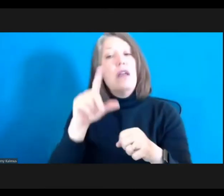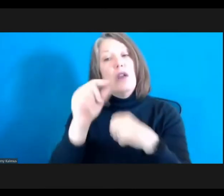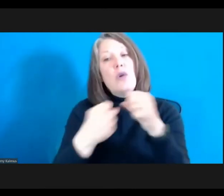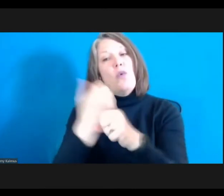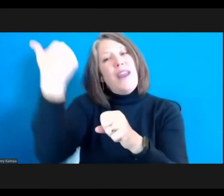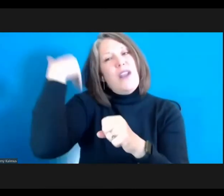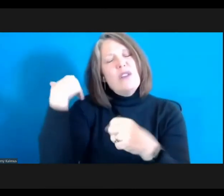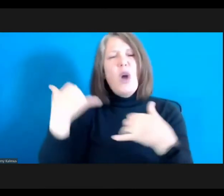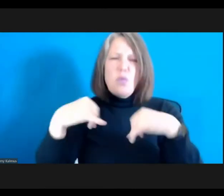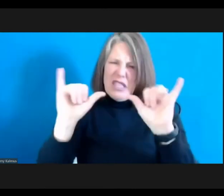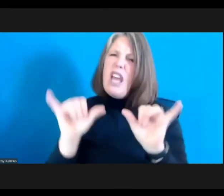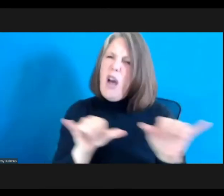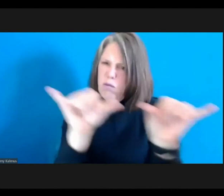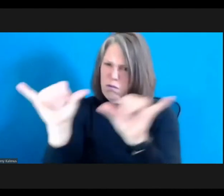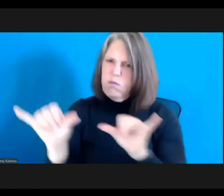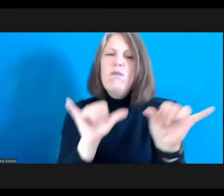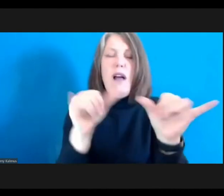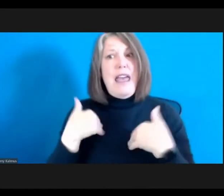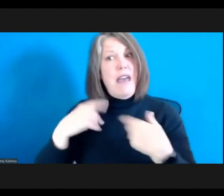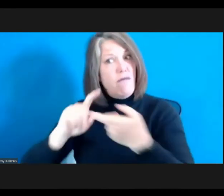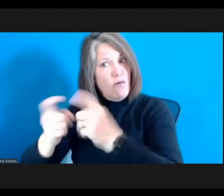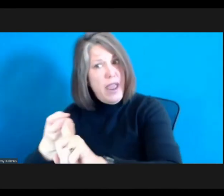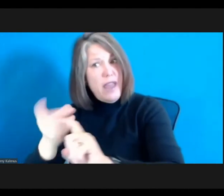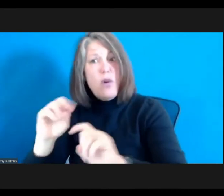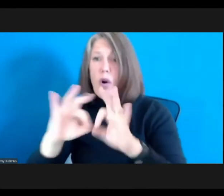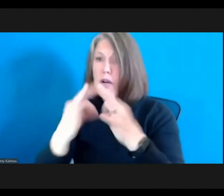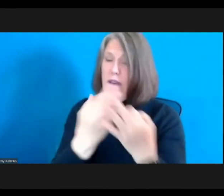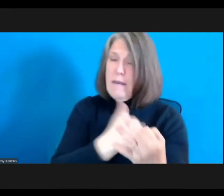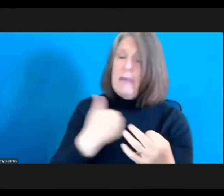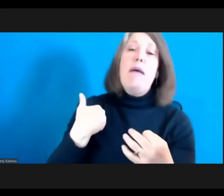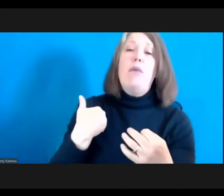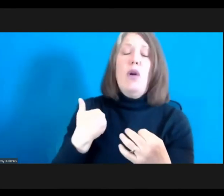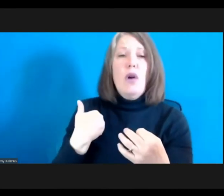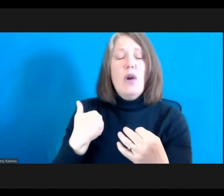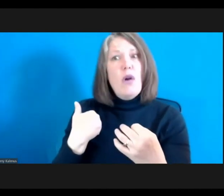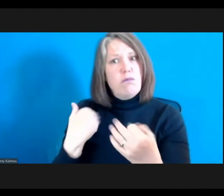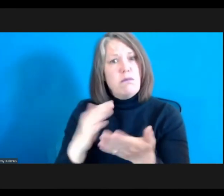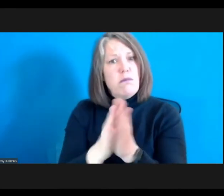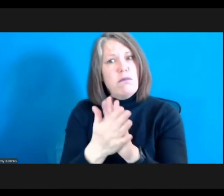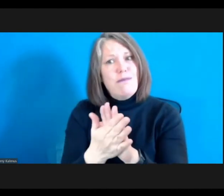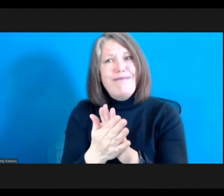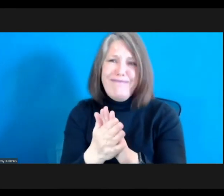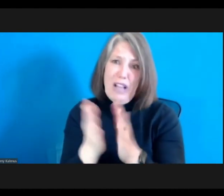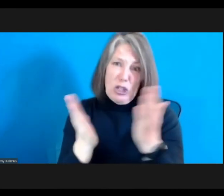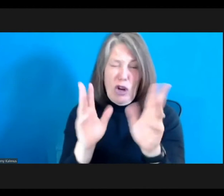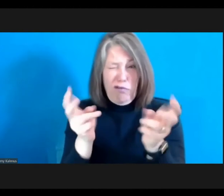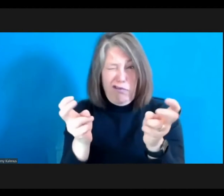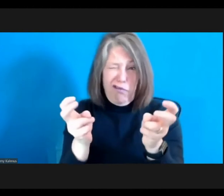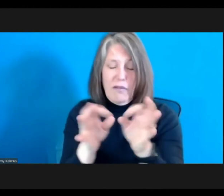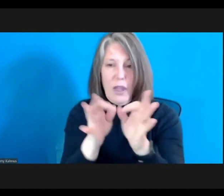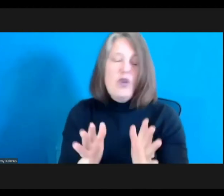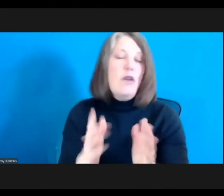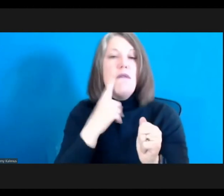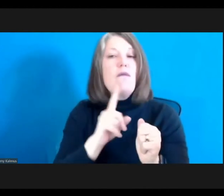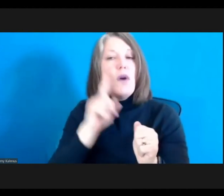it was still common practice to have a friend or a family member serve as the sign language interpreter for a